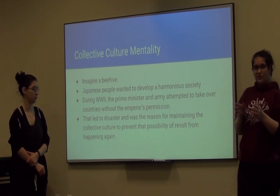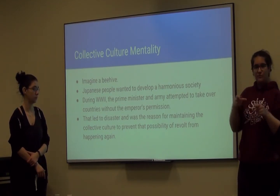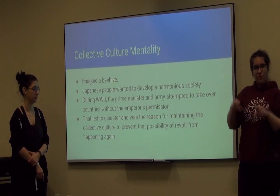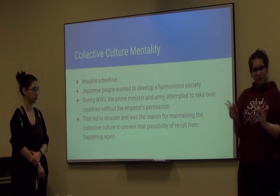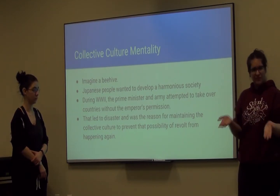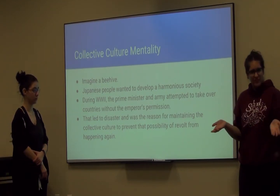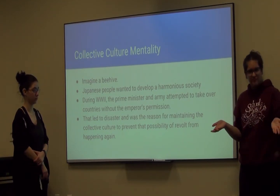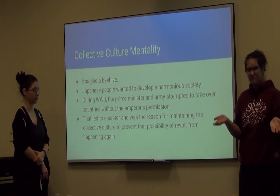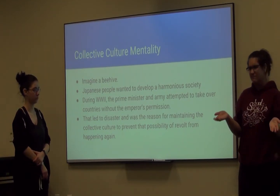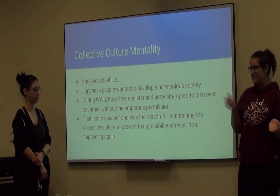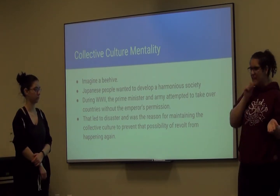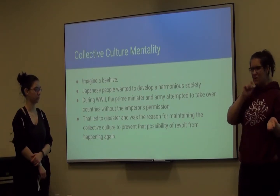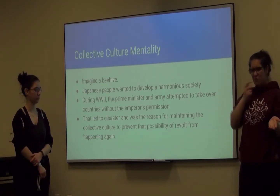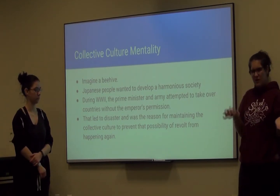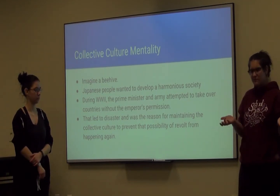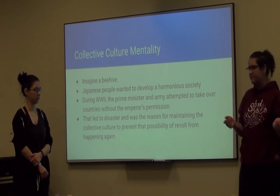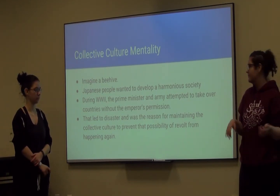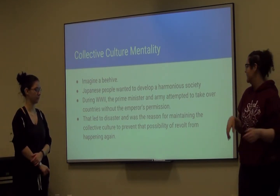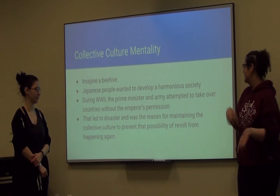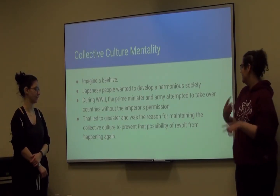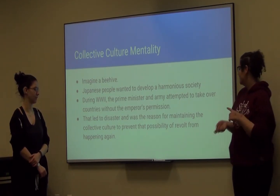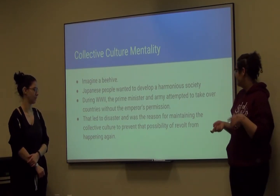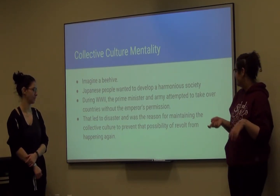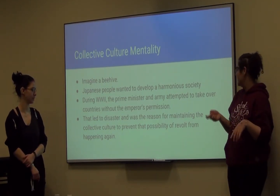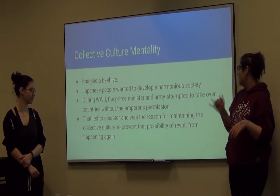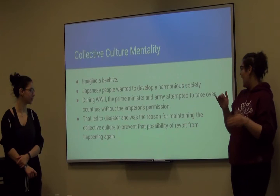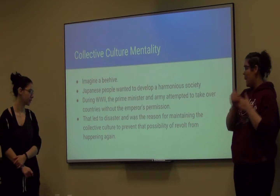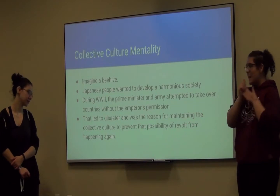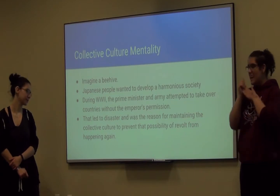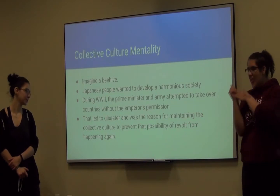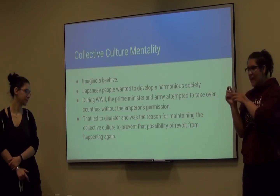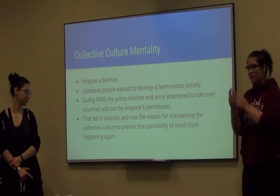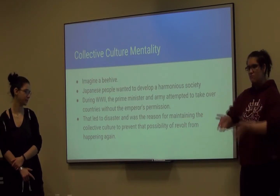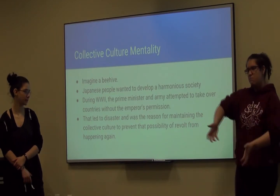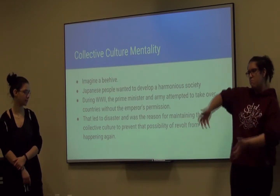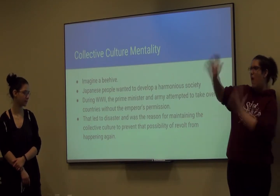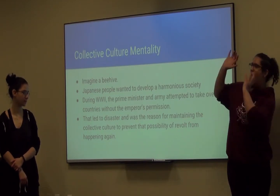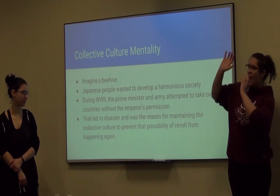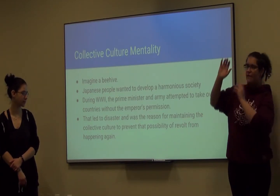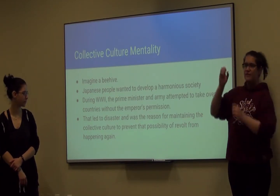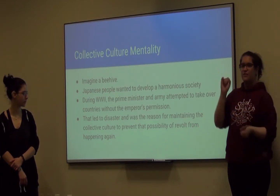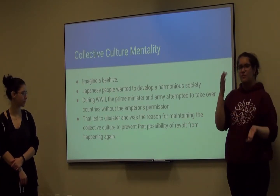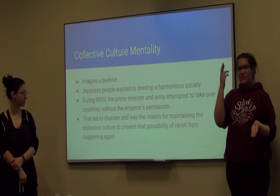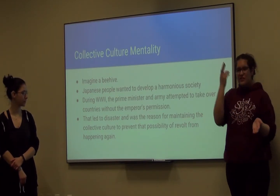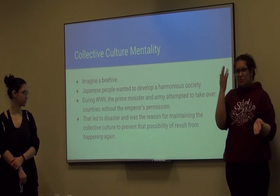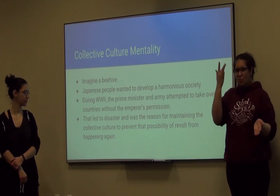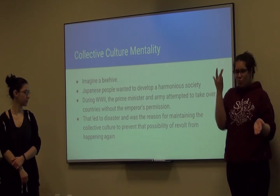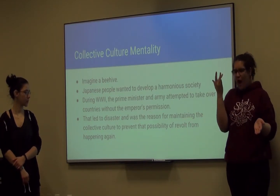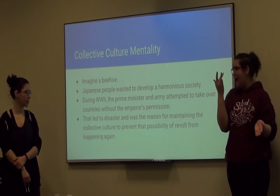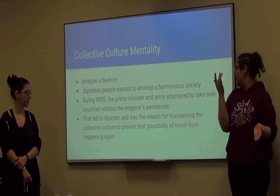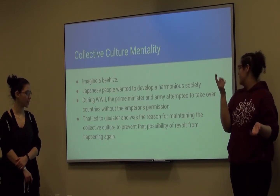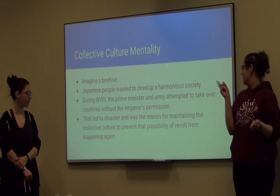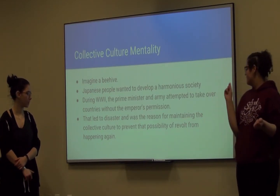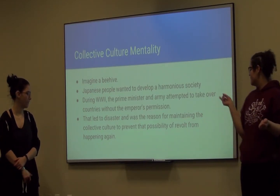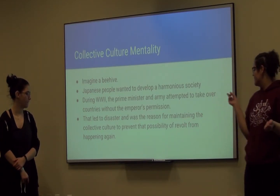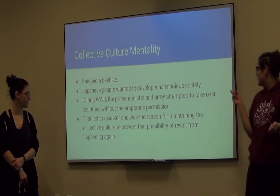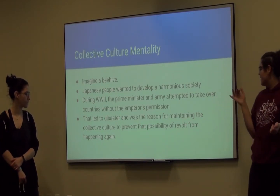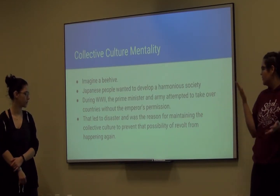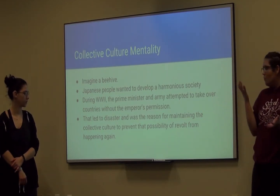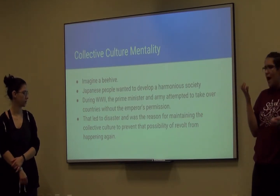countries without the Emperor's permission, which was not cool to do. And that led to disaster. The reason